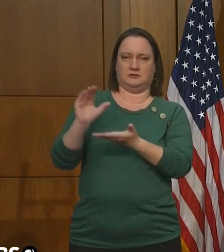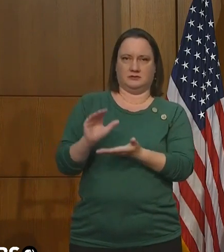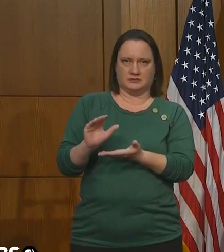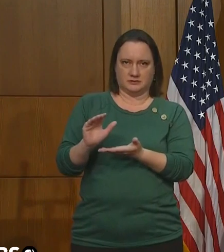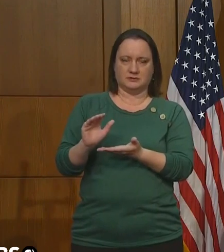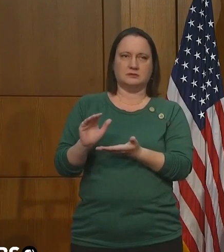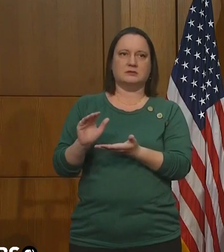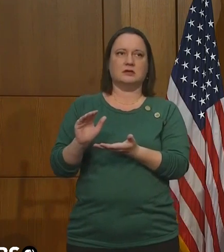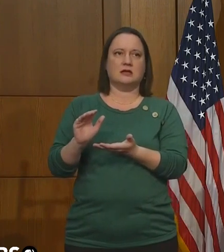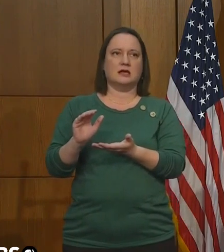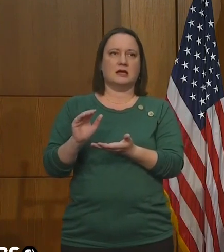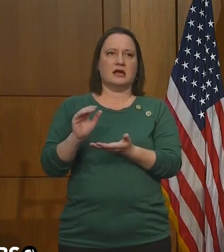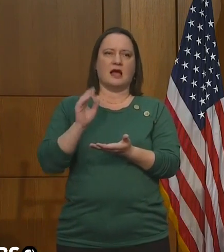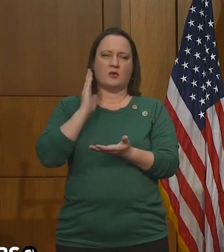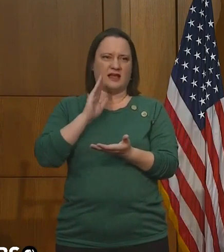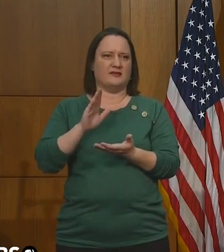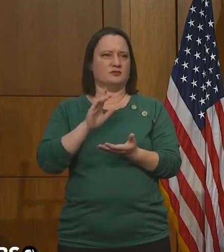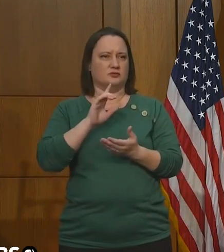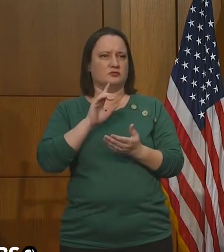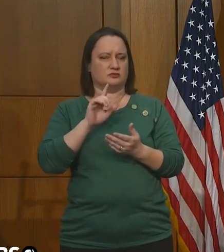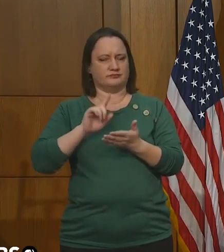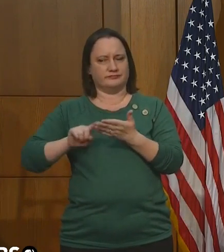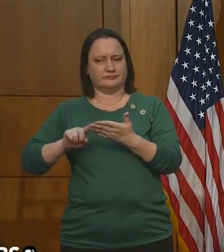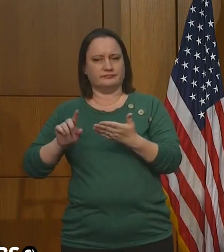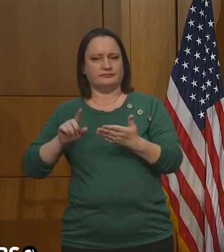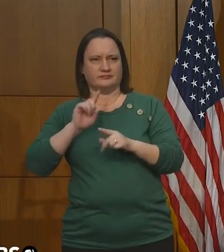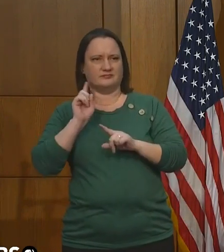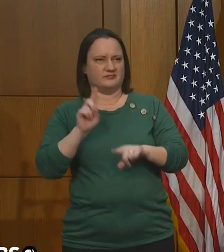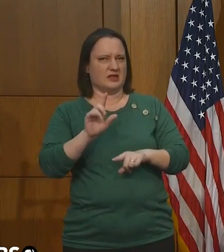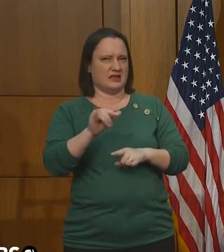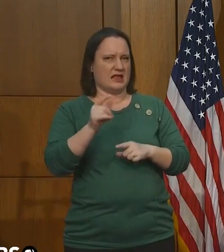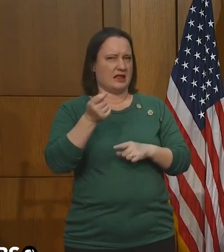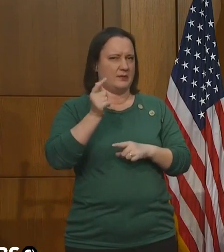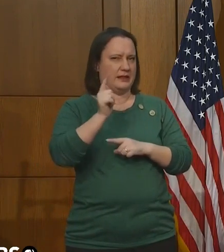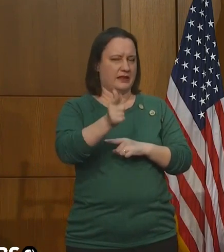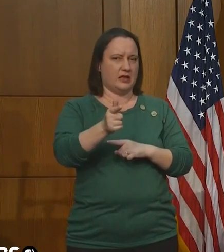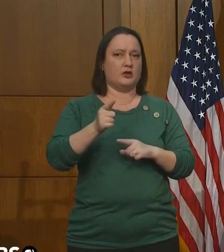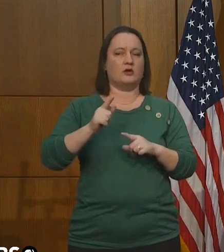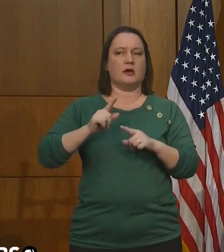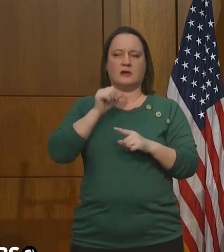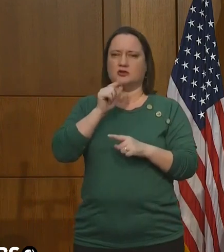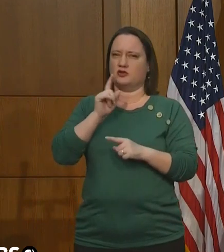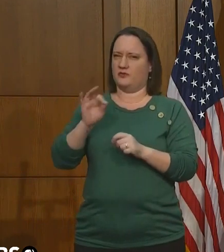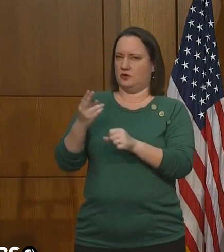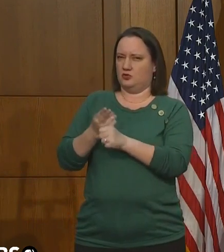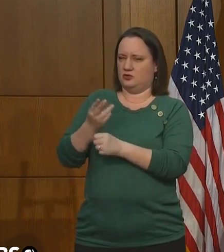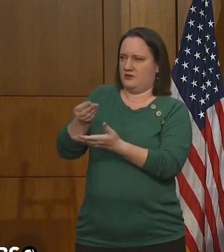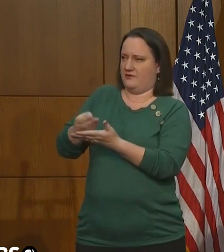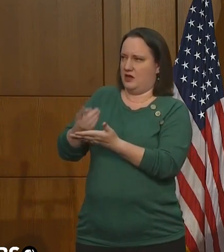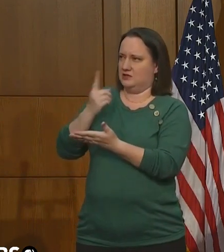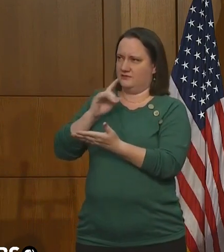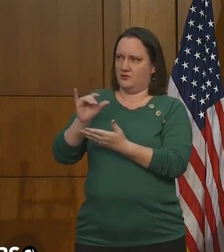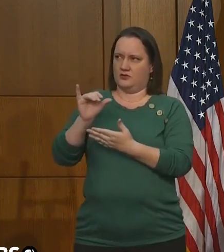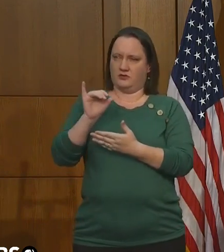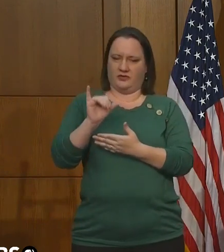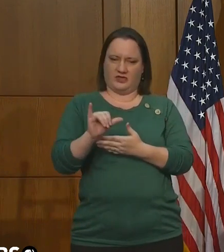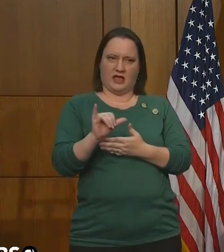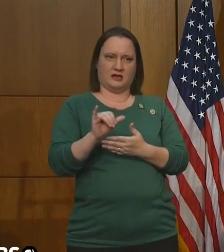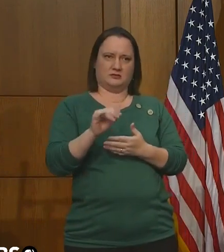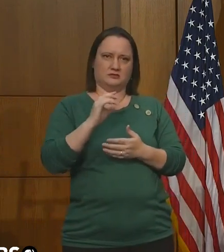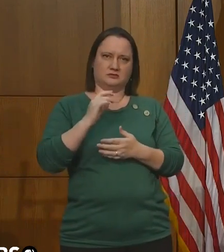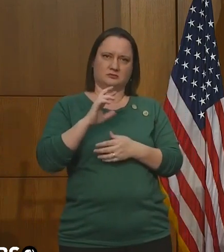use those funds for that particular reason, but you have heard me talk about flexibility, and so the more flexibility we have from the federal level as